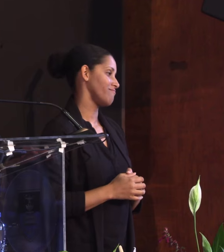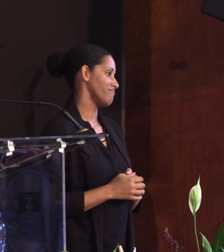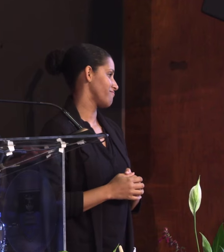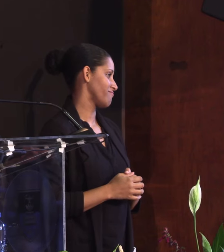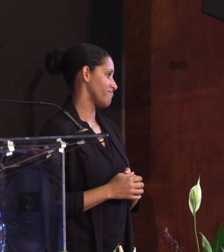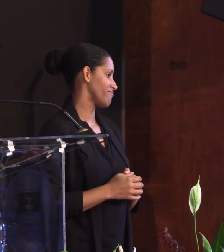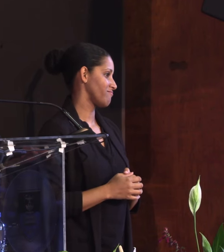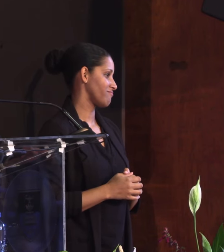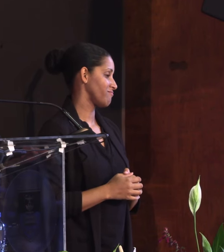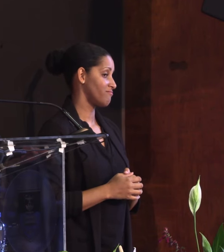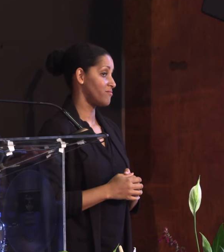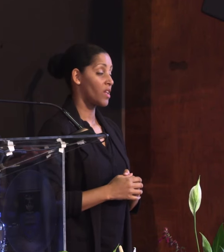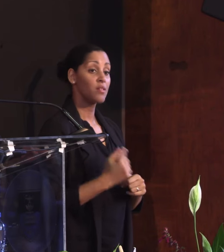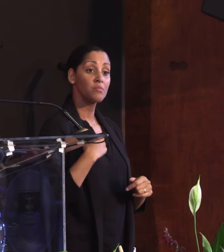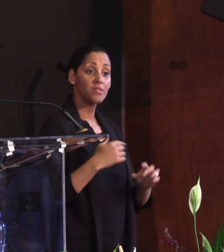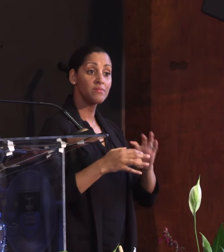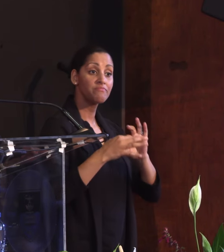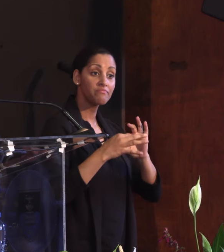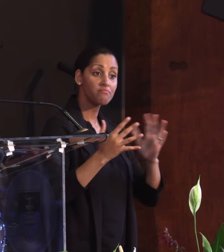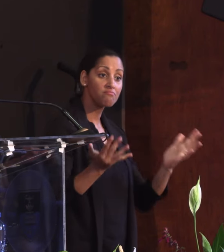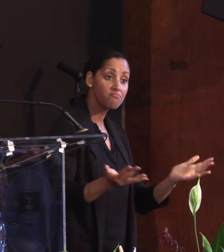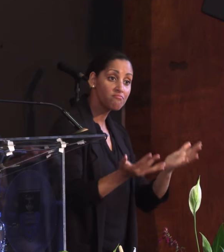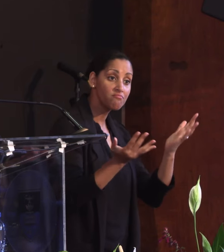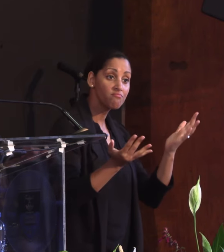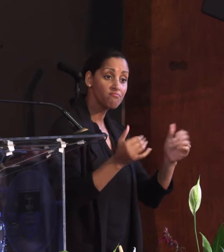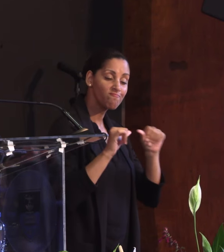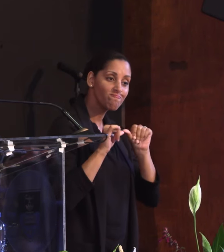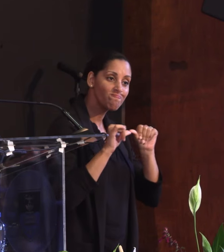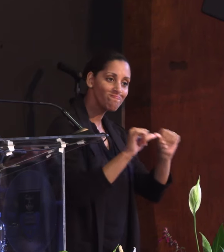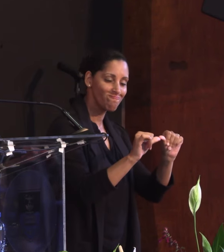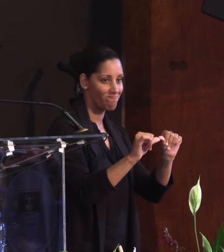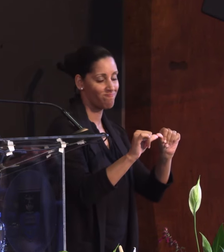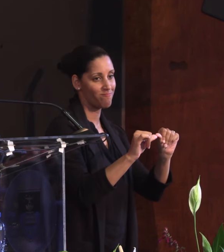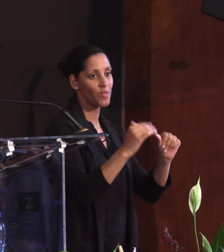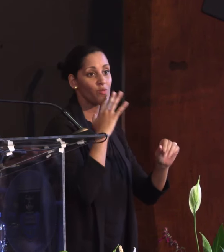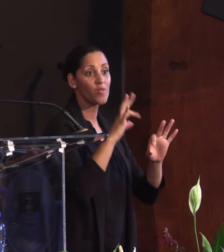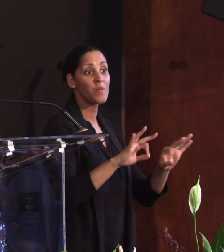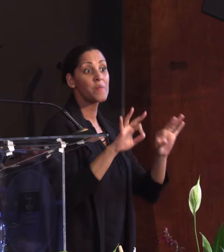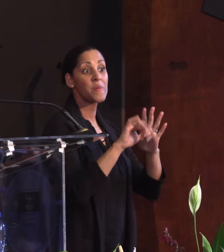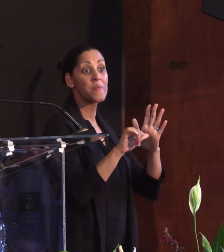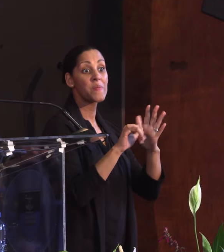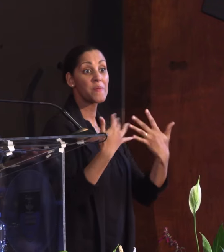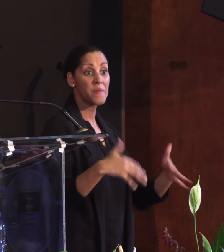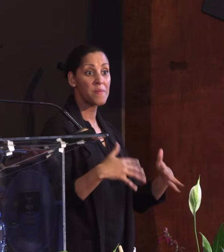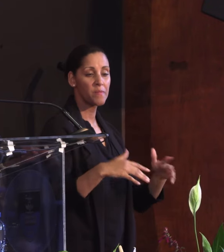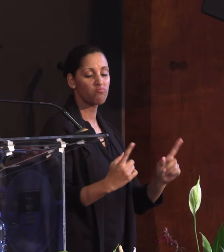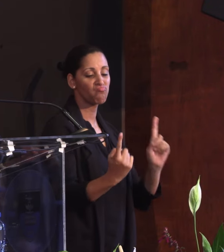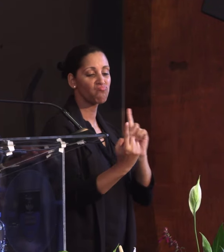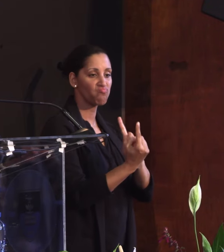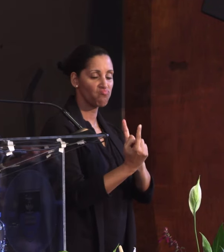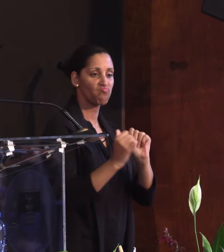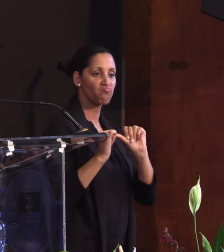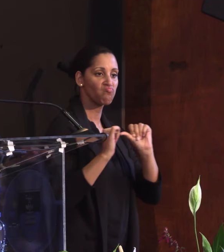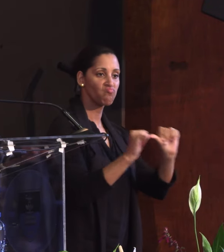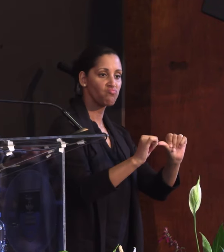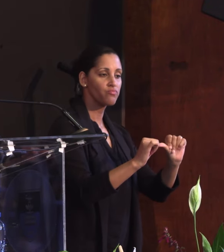I encourage you to stay in touch with the people who have become important to you, to continue to build on